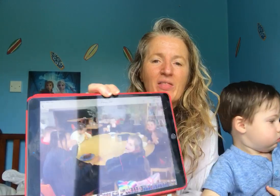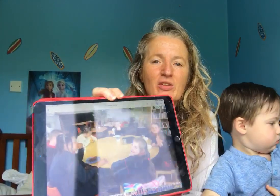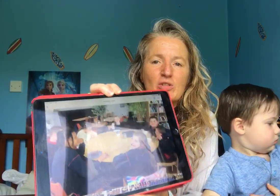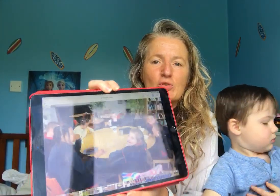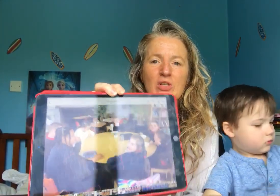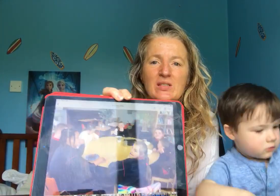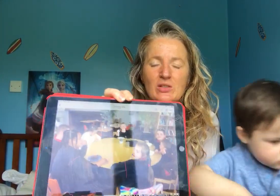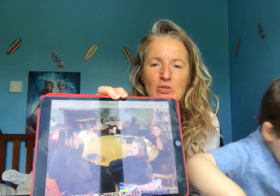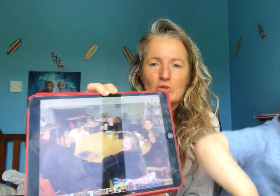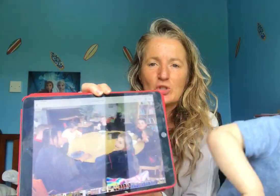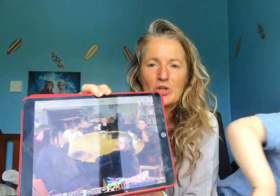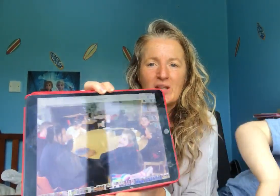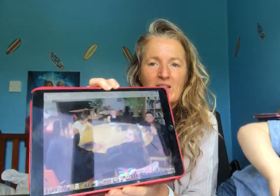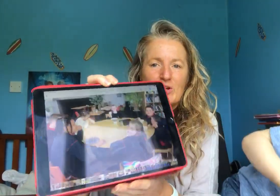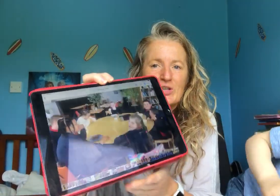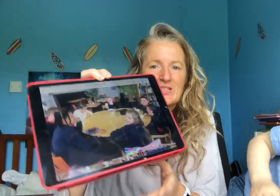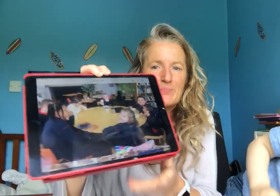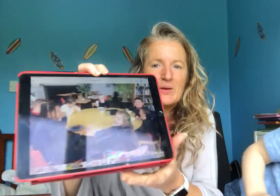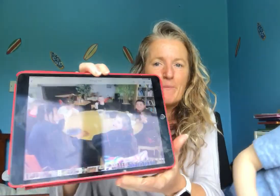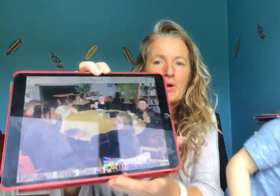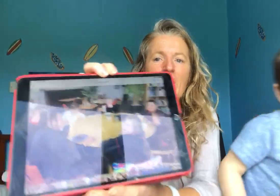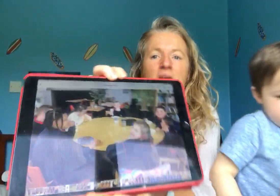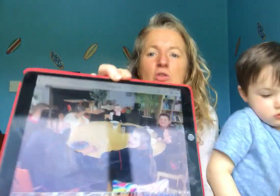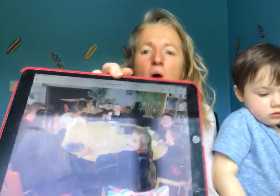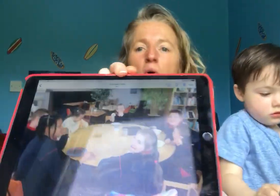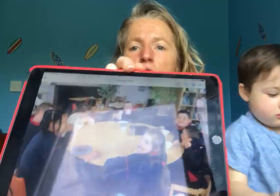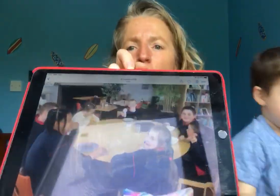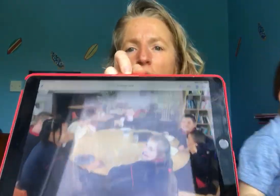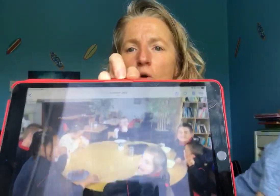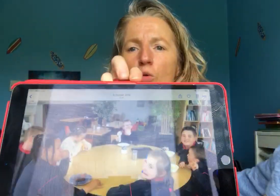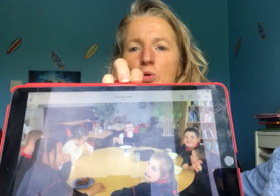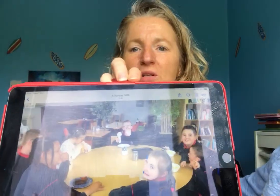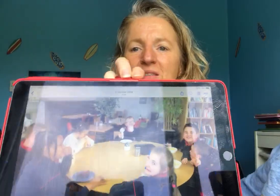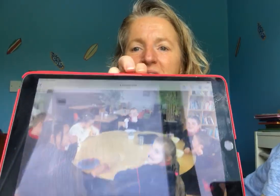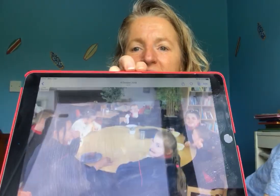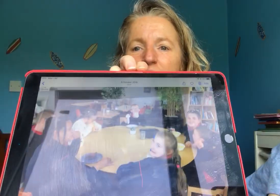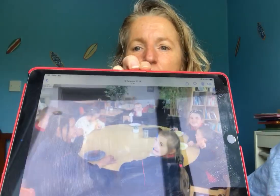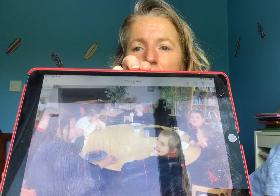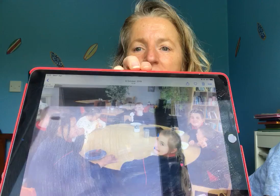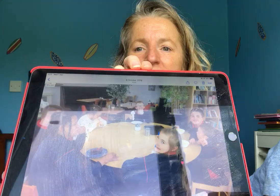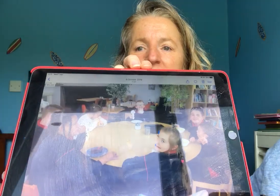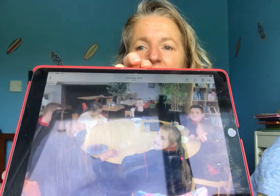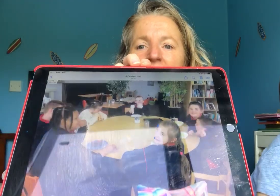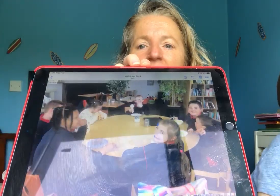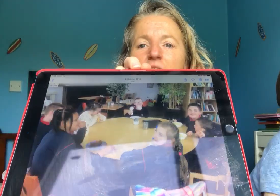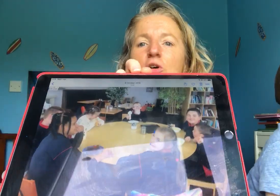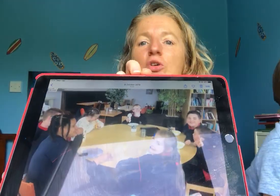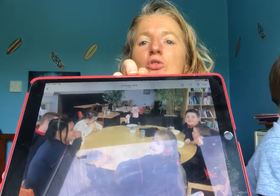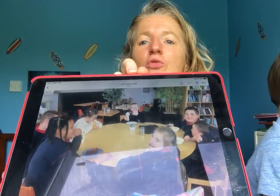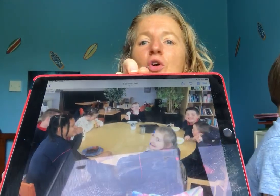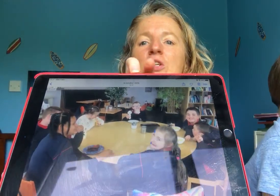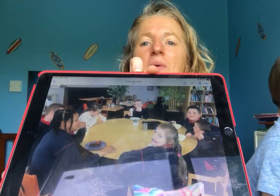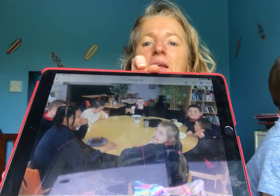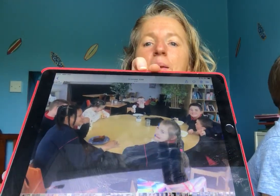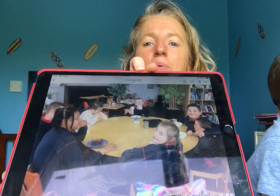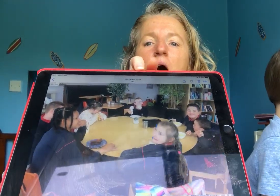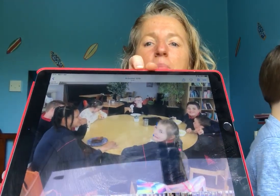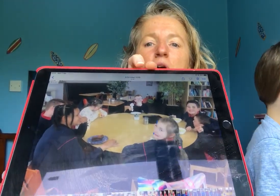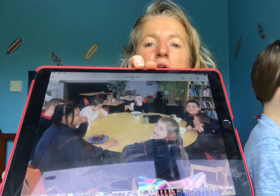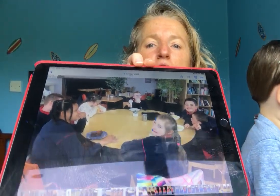their social training at the early September. So I want to I hope you can see it. Can you all see it? And I'm going to use Fionn as my little prop. So